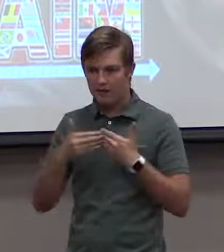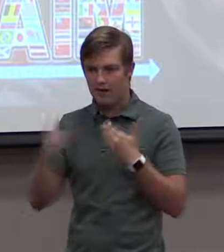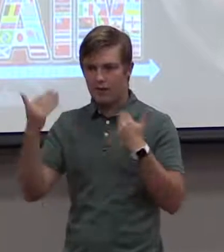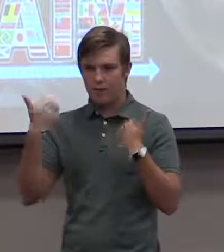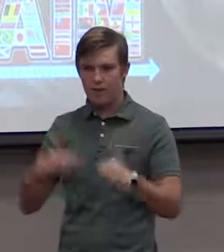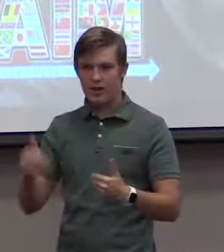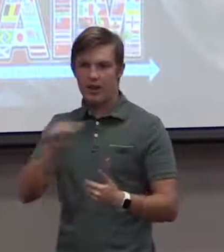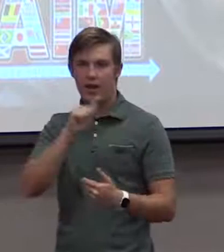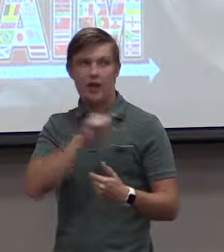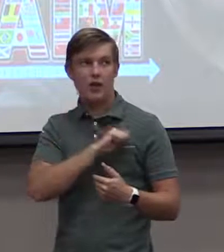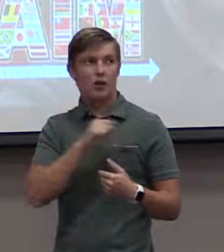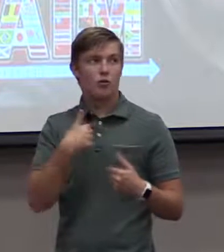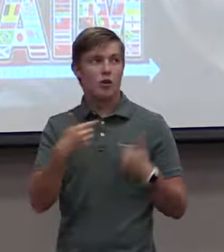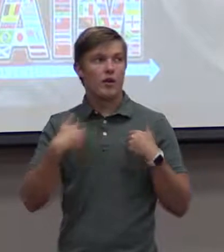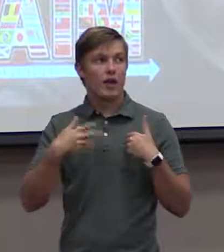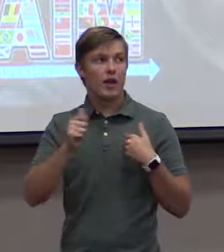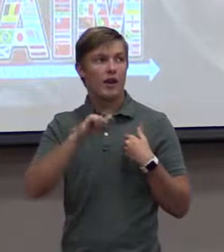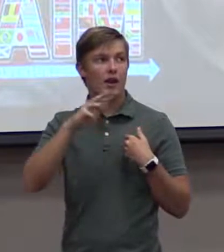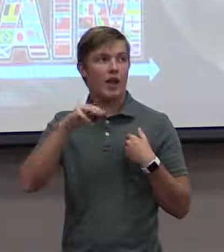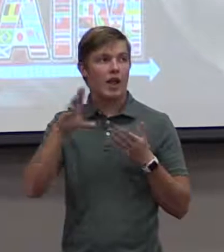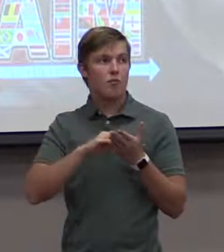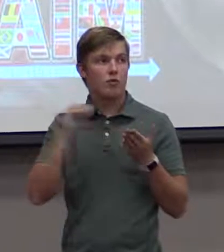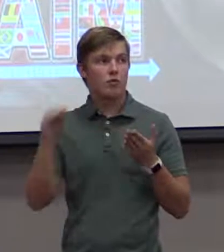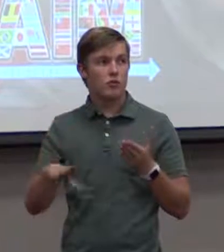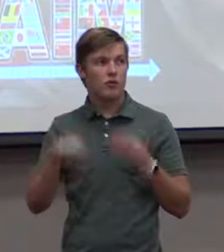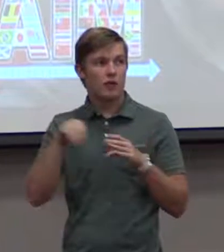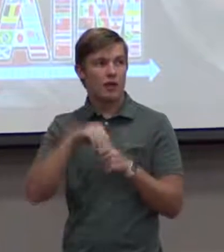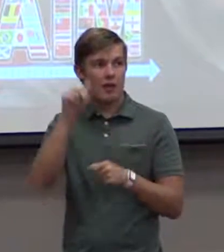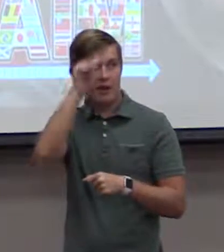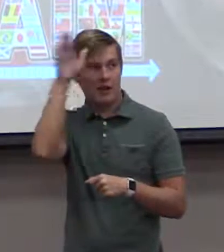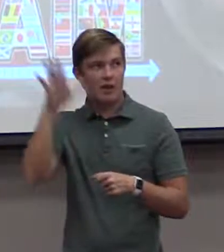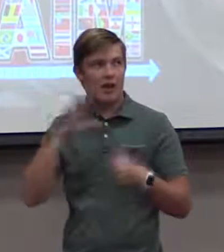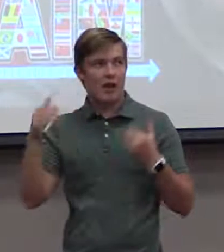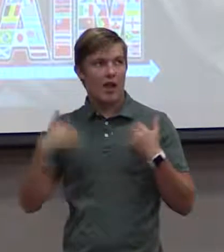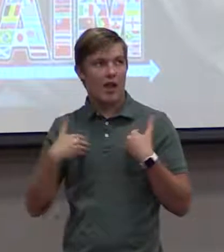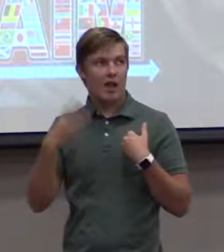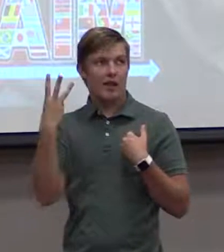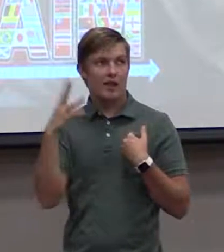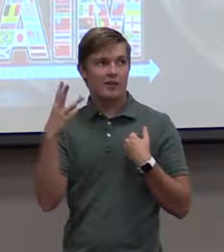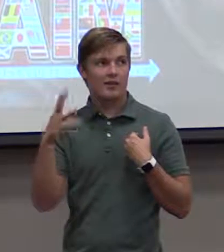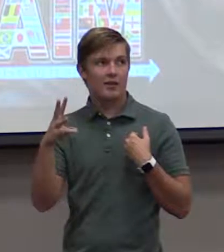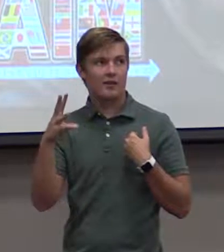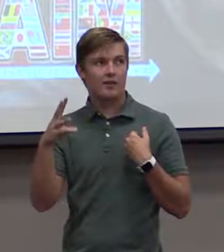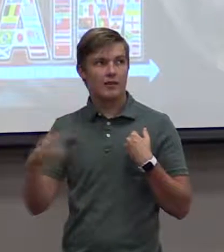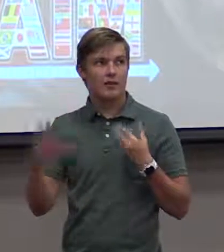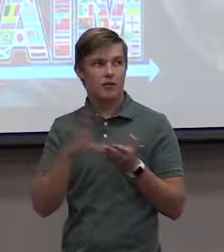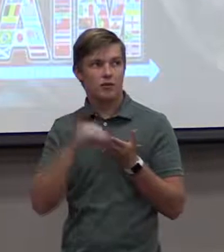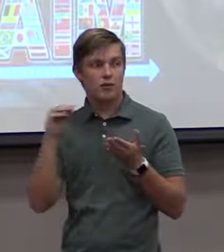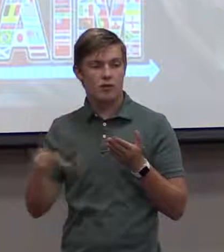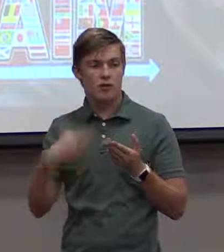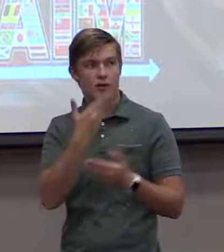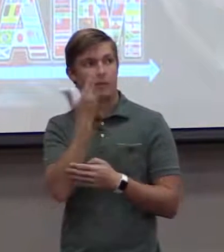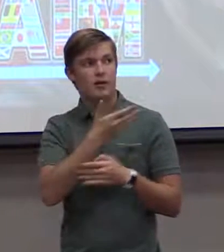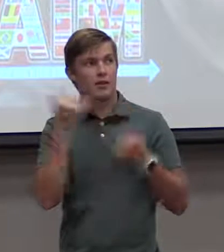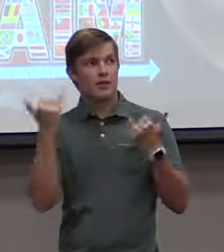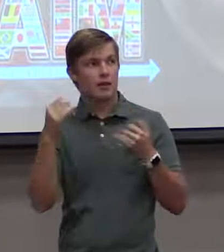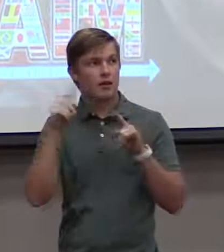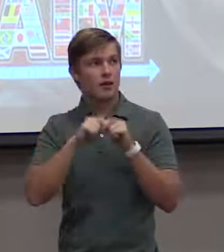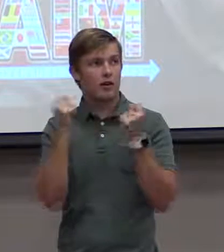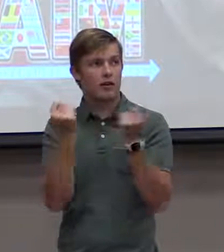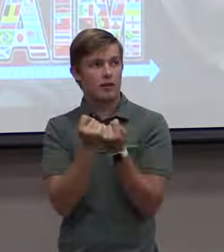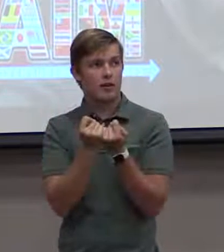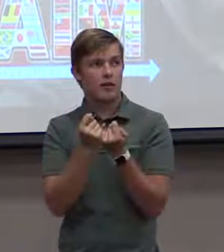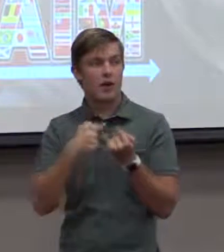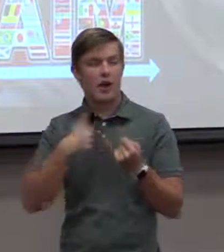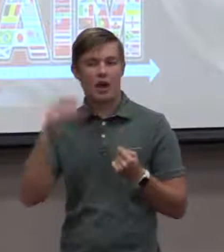We've had AIM students in Alaska for the last several years. We've had 16 AIM students. This is the current team, and I introduced you